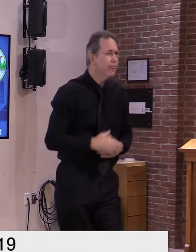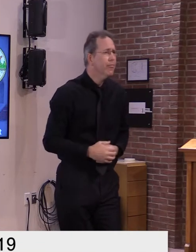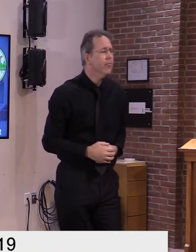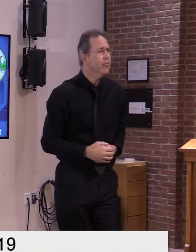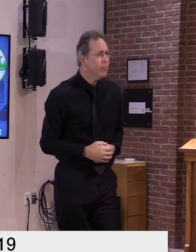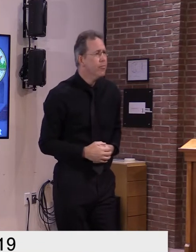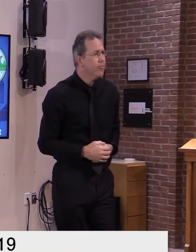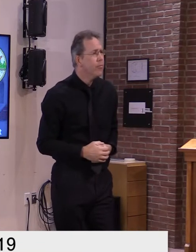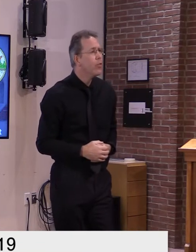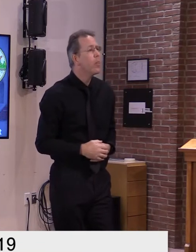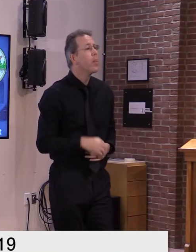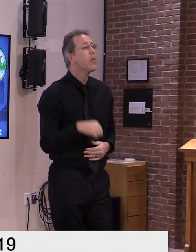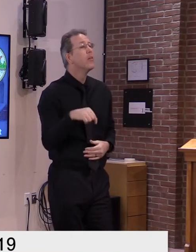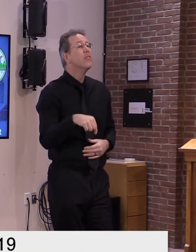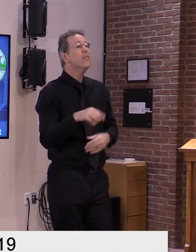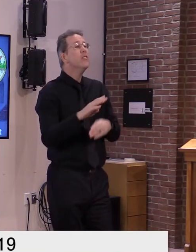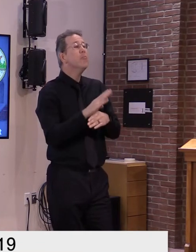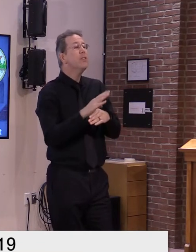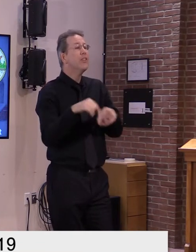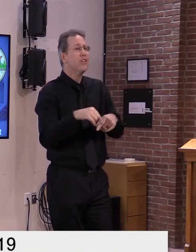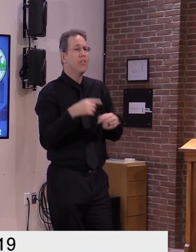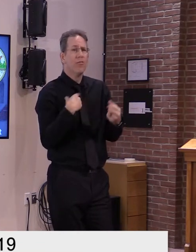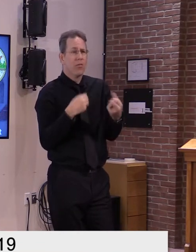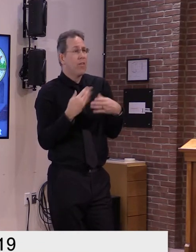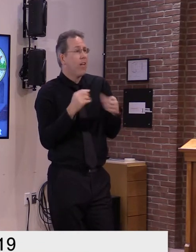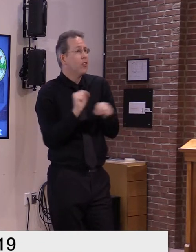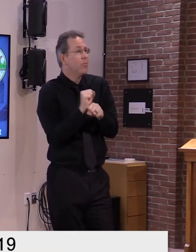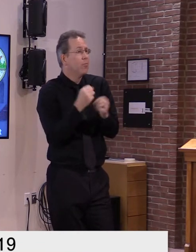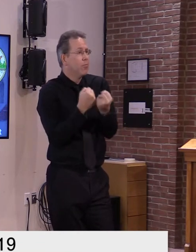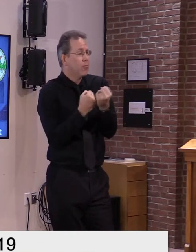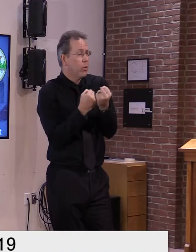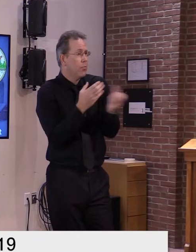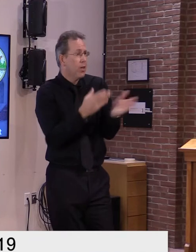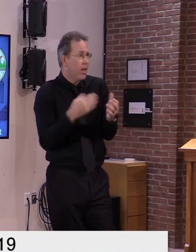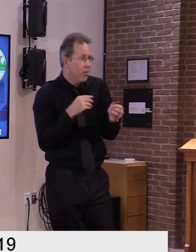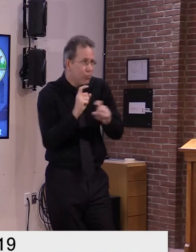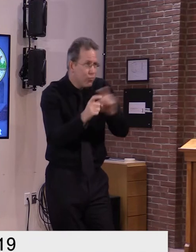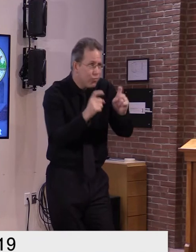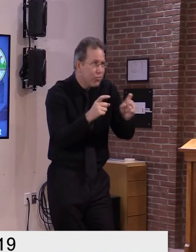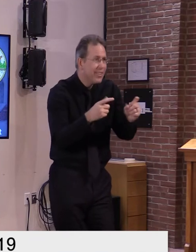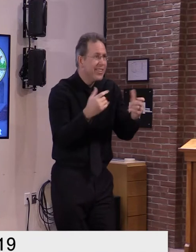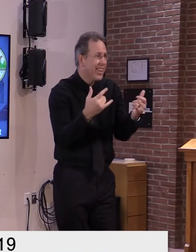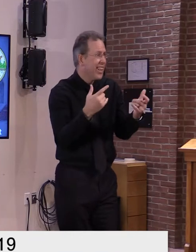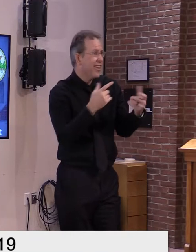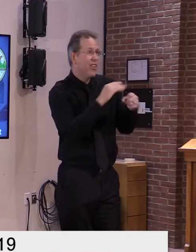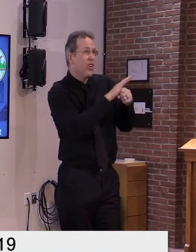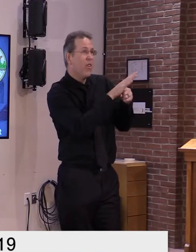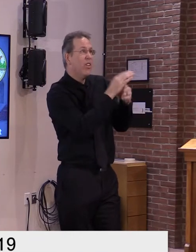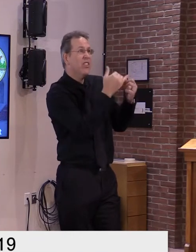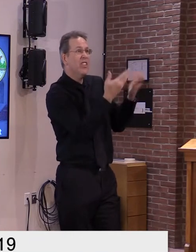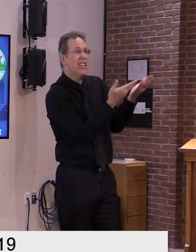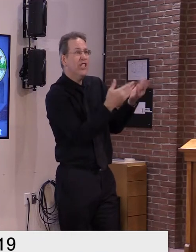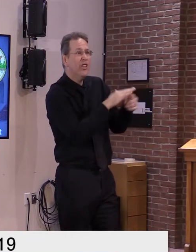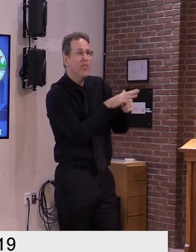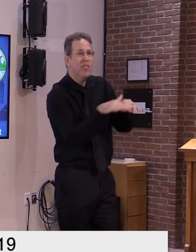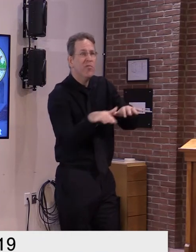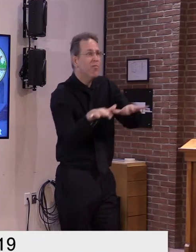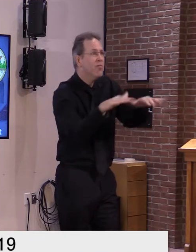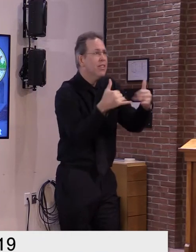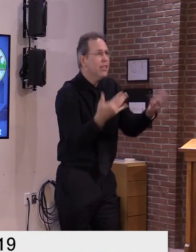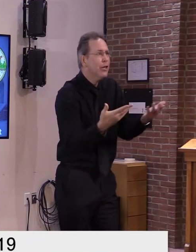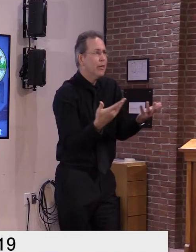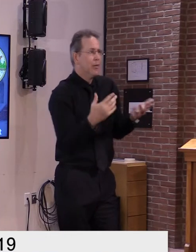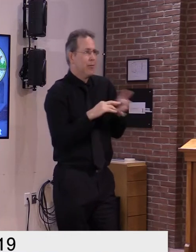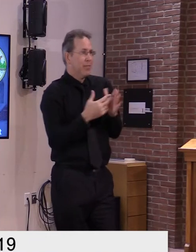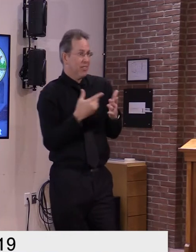business support is coming to a close, the pandemic continues, and we know our work is not done. If more money